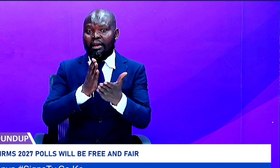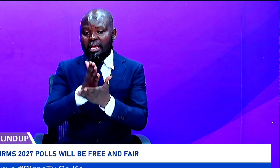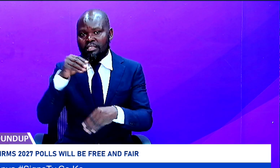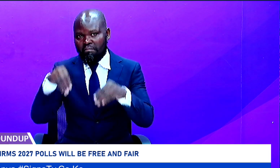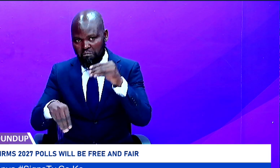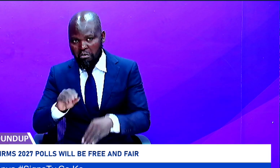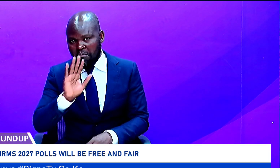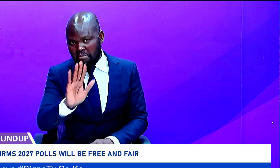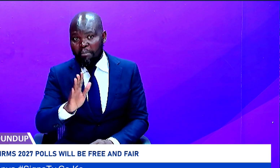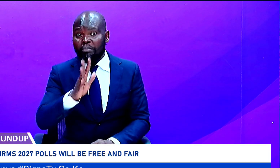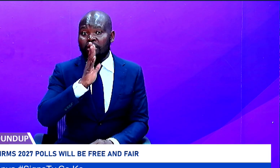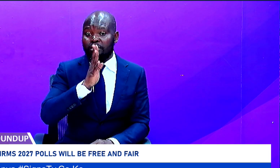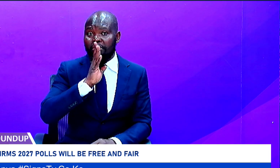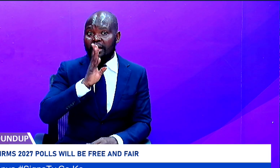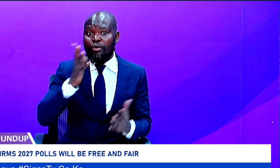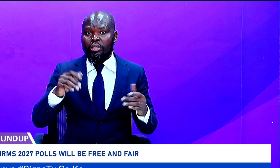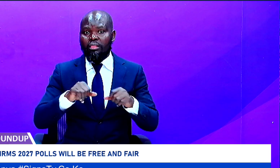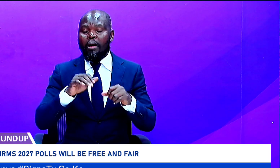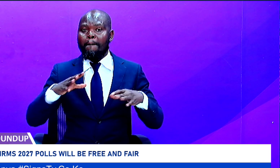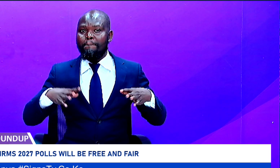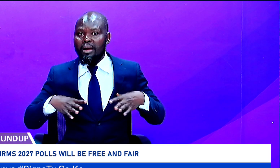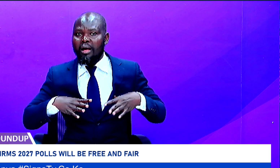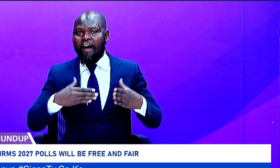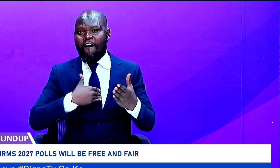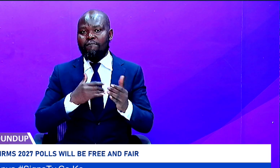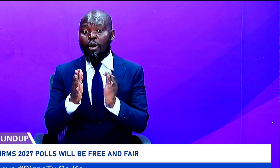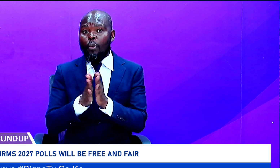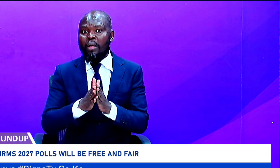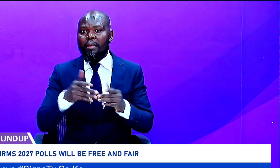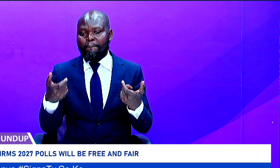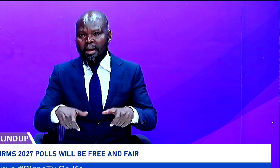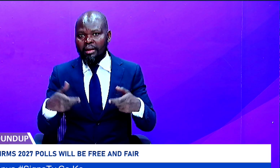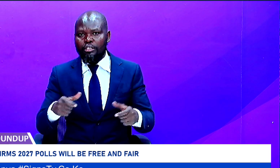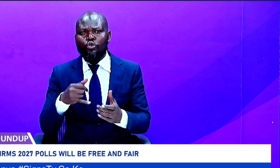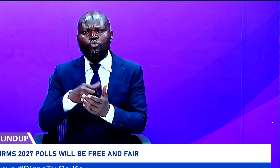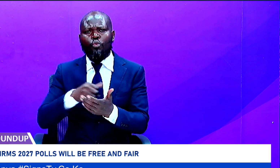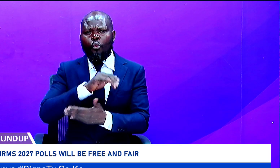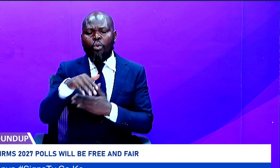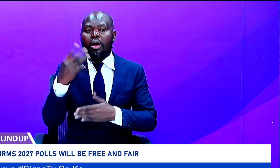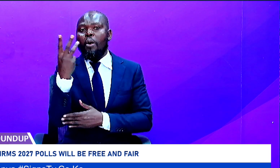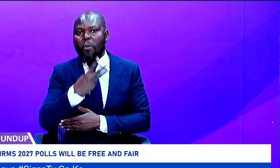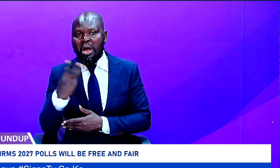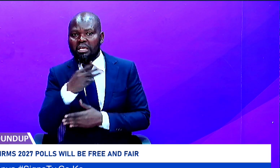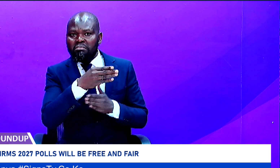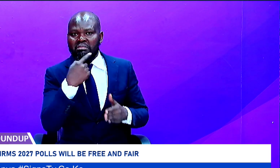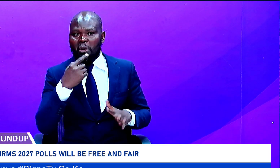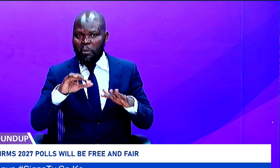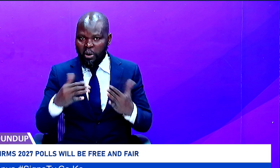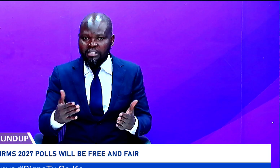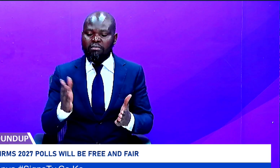by the Kenya Kwanza administration to rig the elections. He was speaking during the breakfast meeting with media stakeholders on Wednesday,